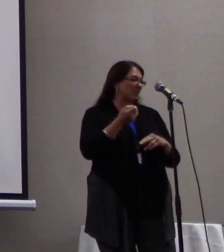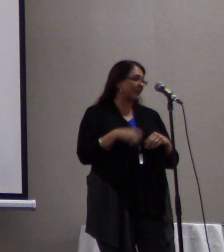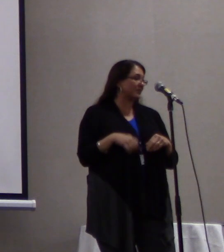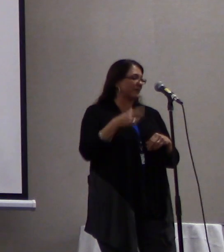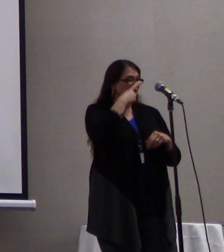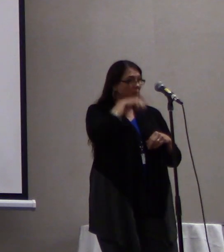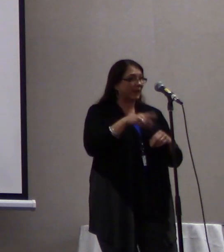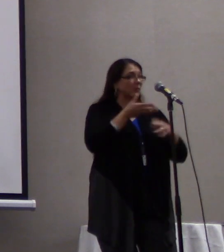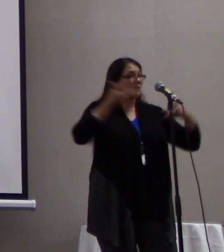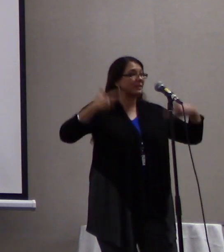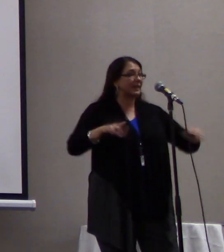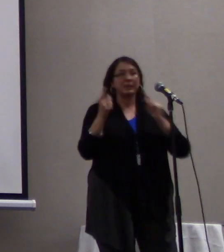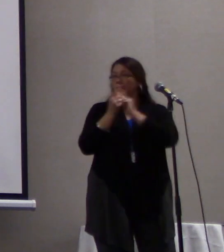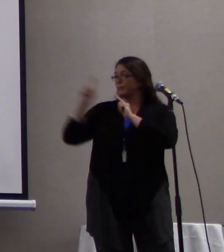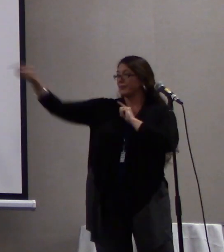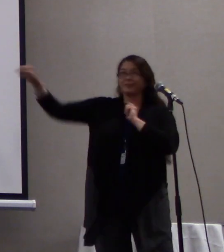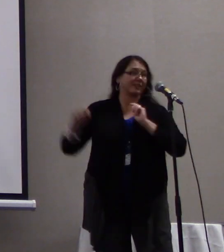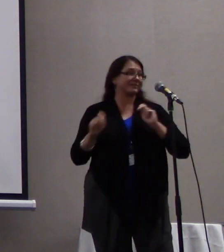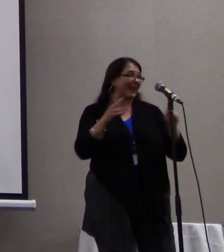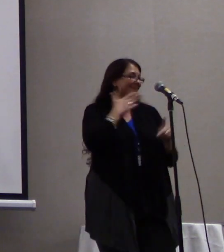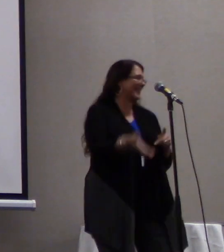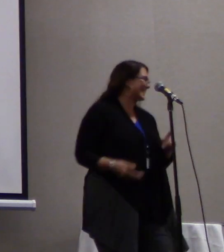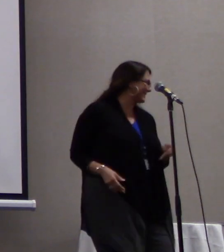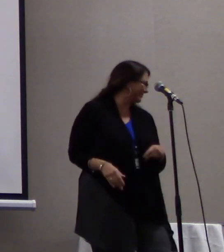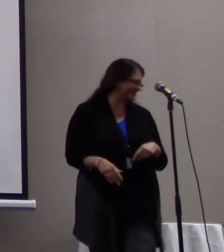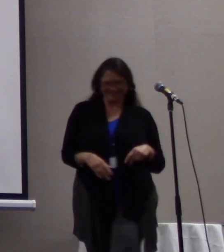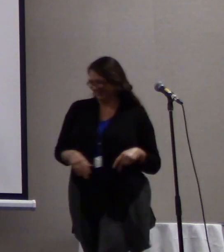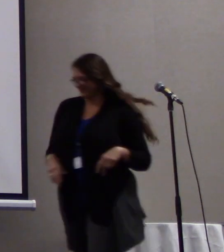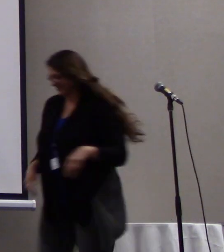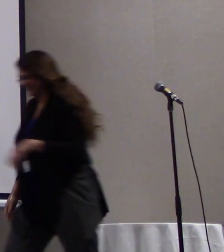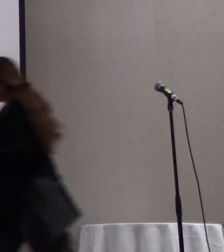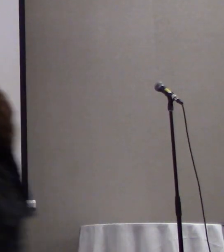tables a little bit. So if you don't mind, when we're all done, meet right over here. Okay, thanks.